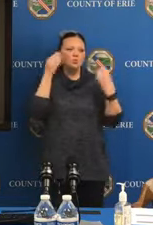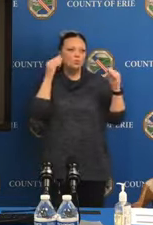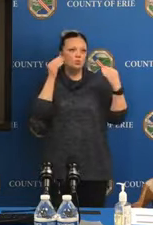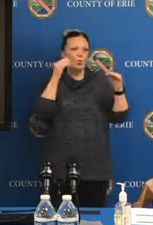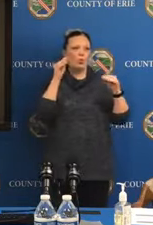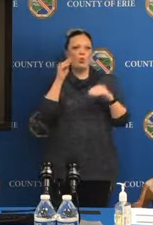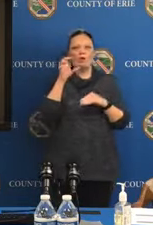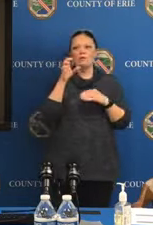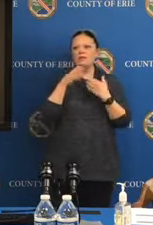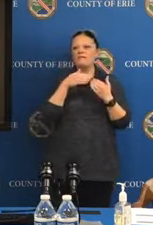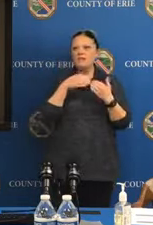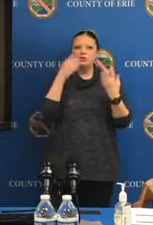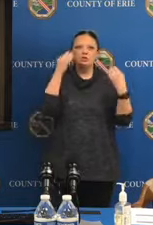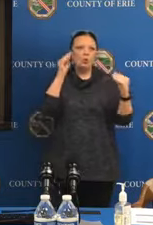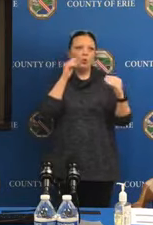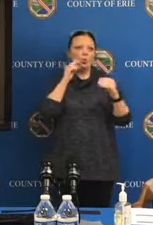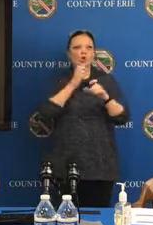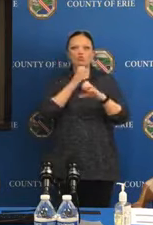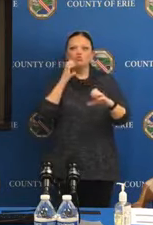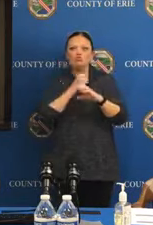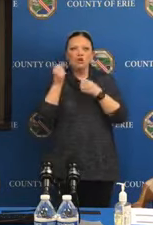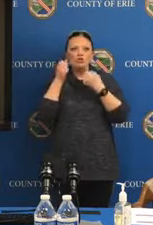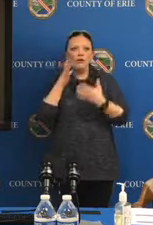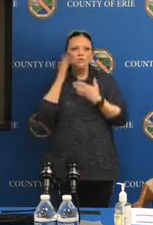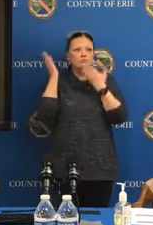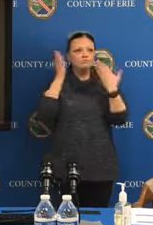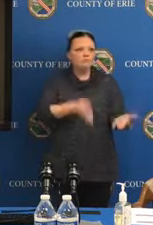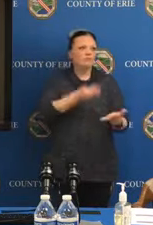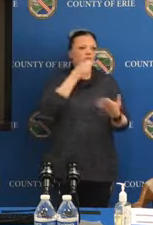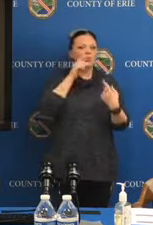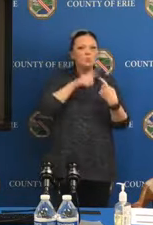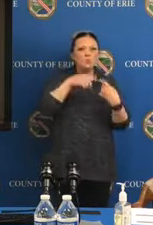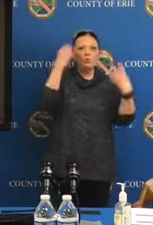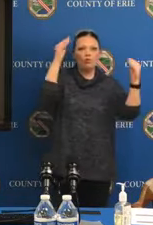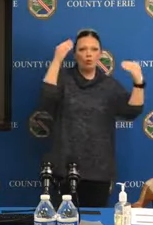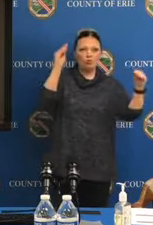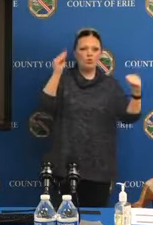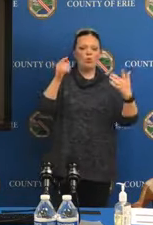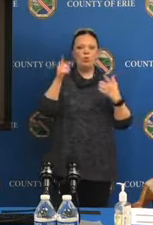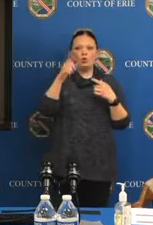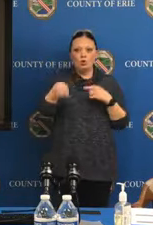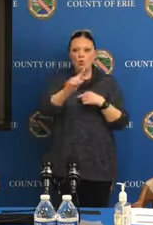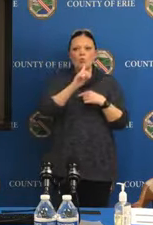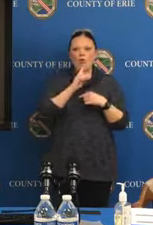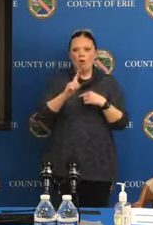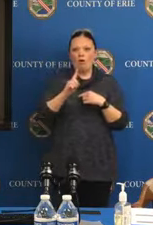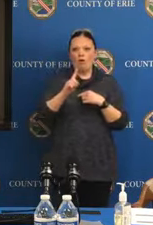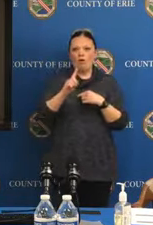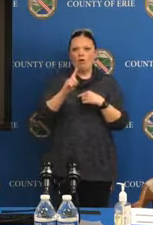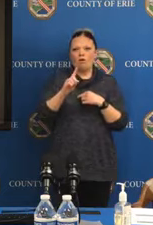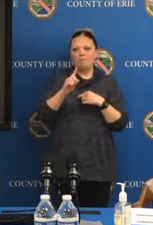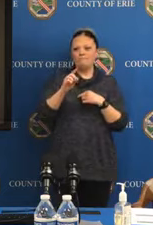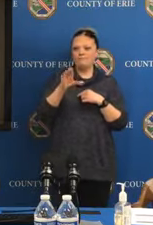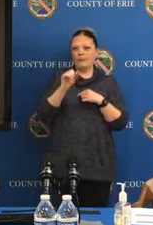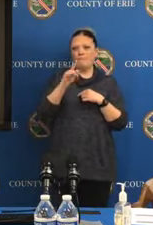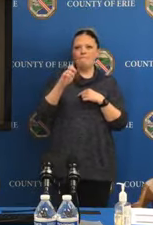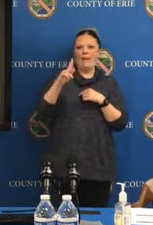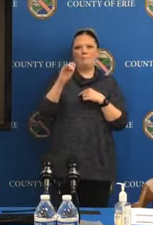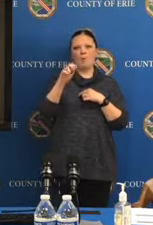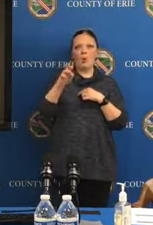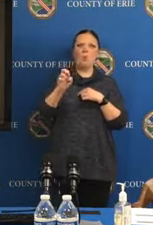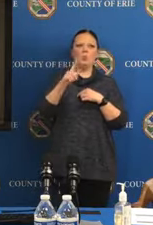convenience stores, the truck drivers that are providing food to our grocery stores, you are the backbone of this crisis. You